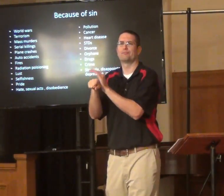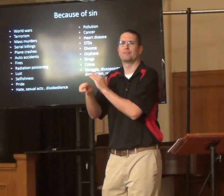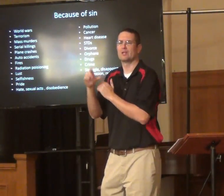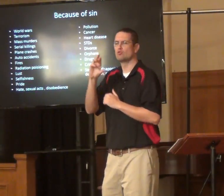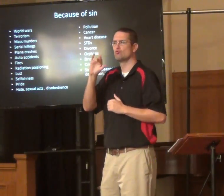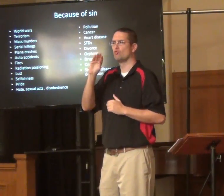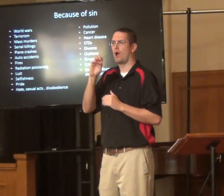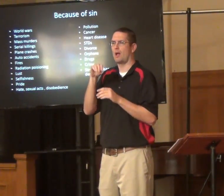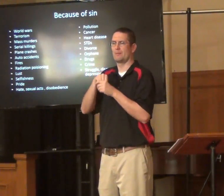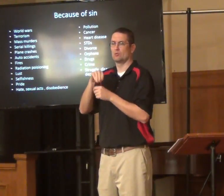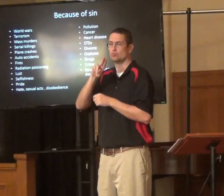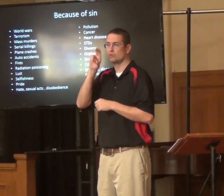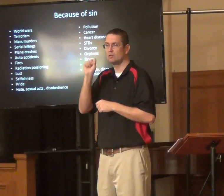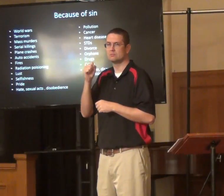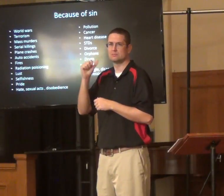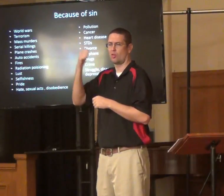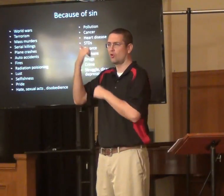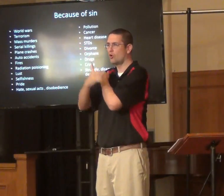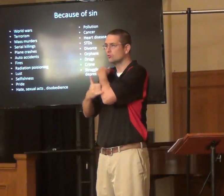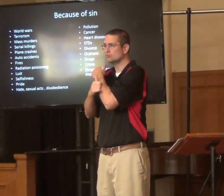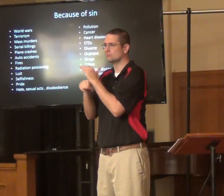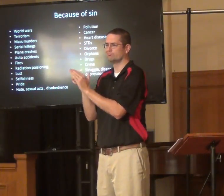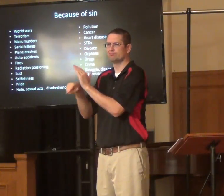Even people in crime in the United States.